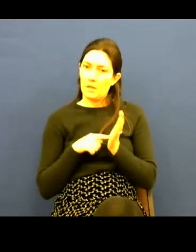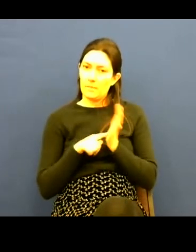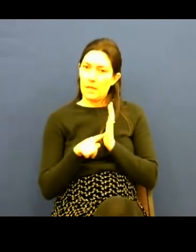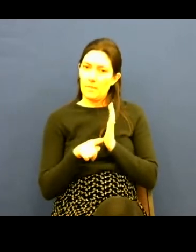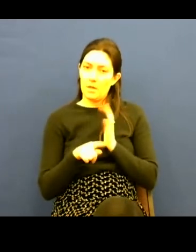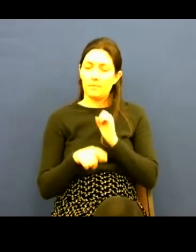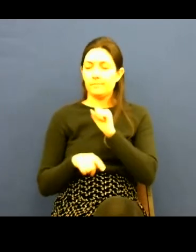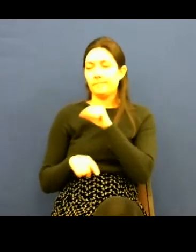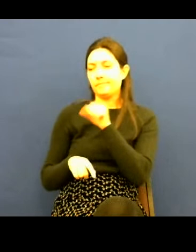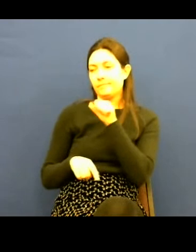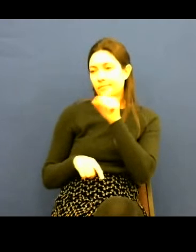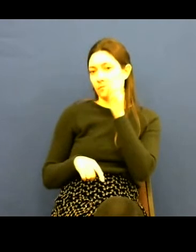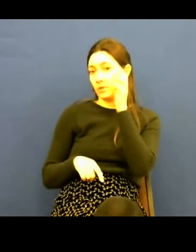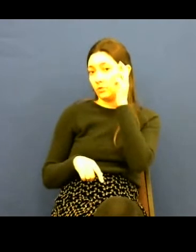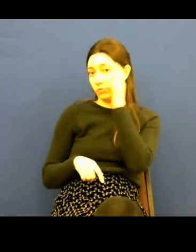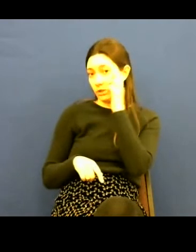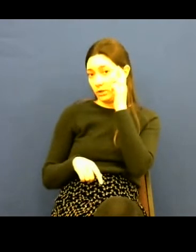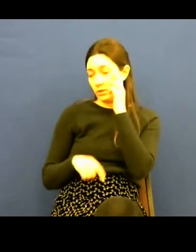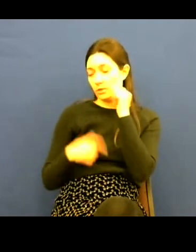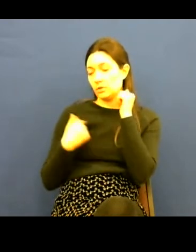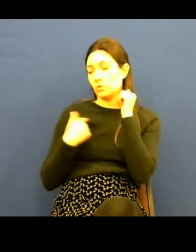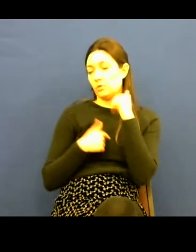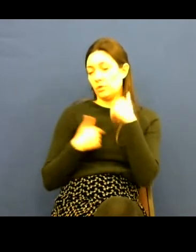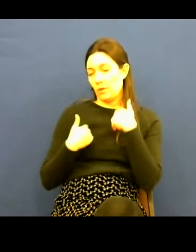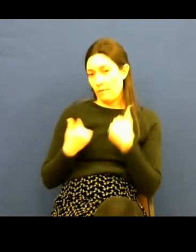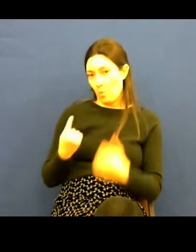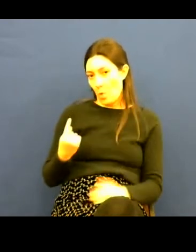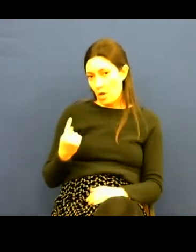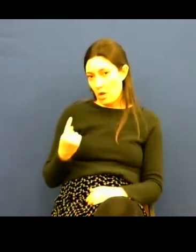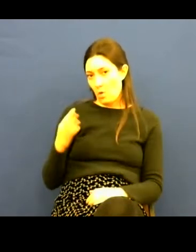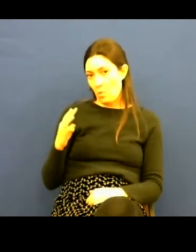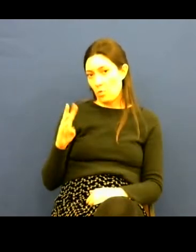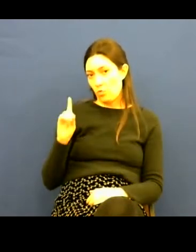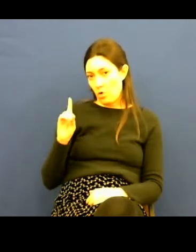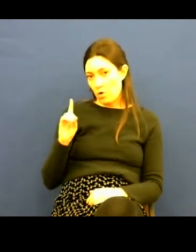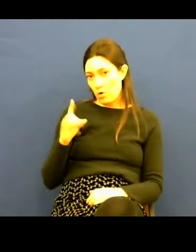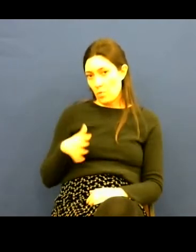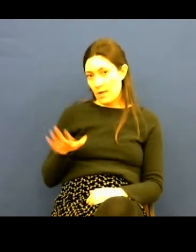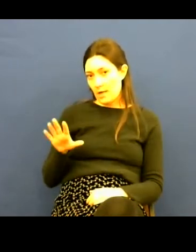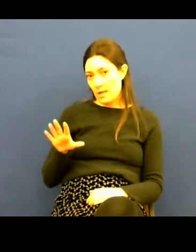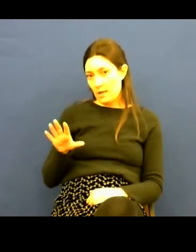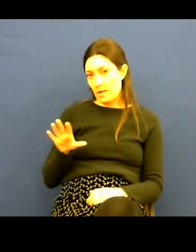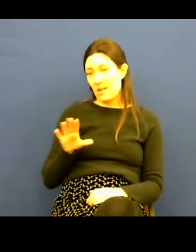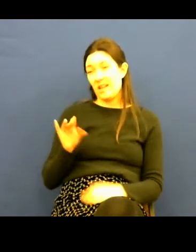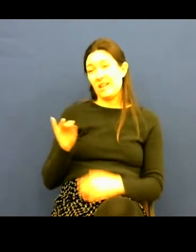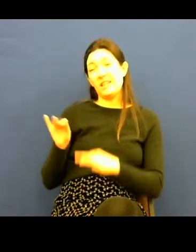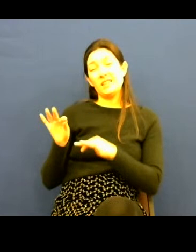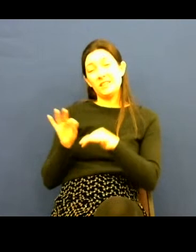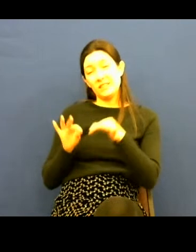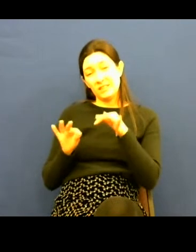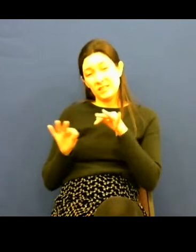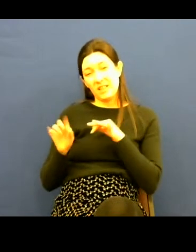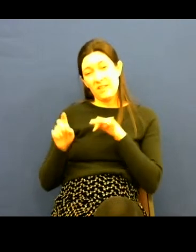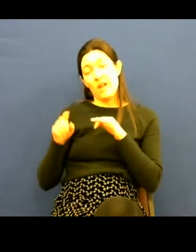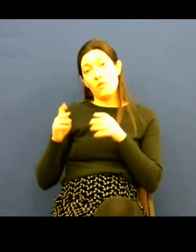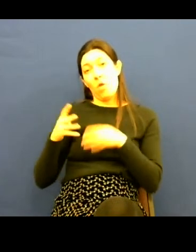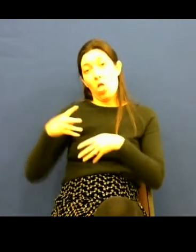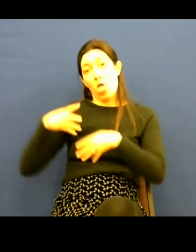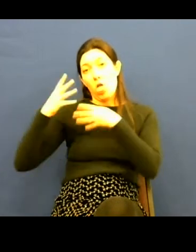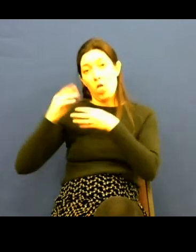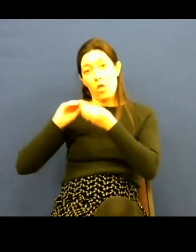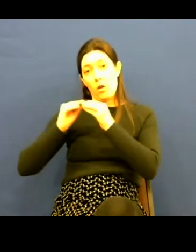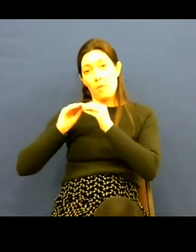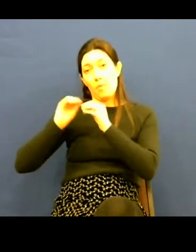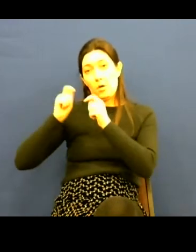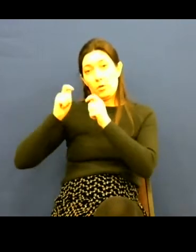Yes, the reason for that is we had one that was withdrawn, Mm-hmm. and rather than have to renumber everything at the last